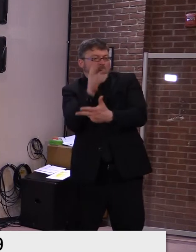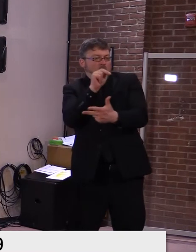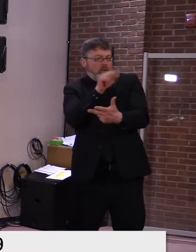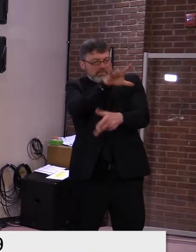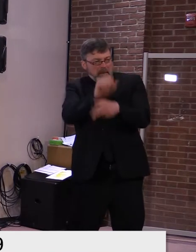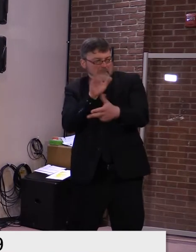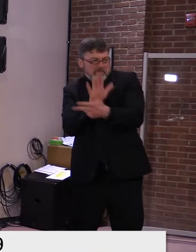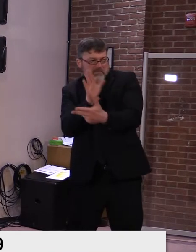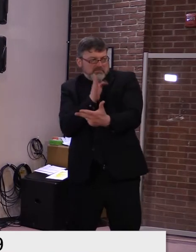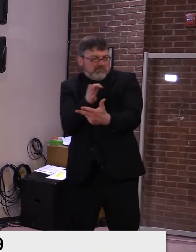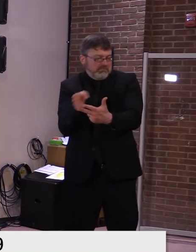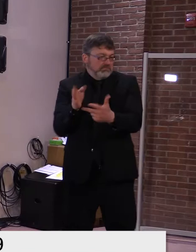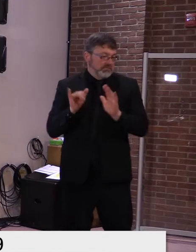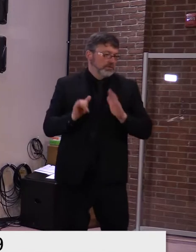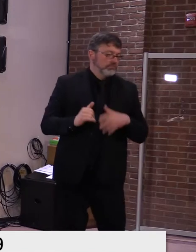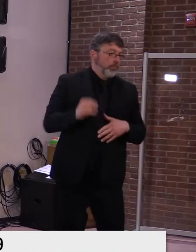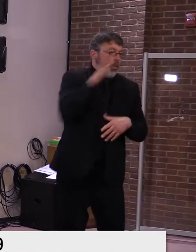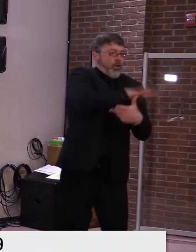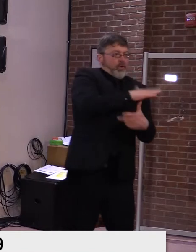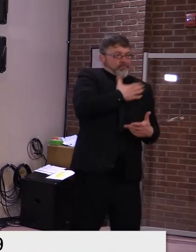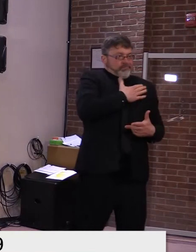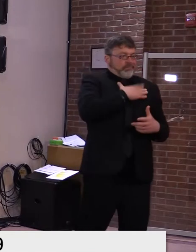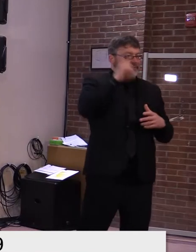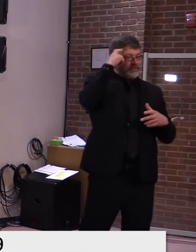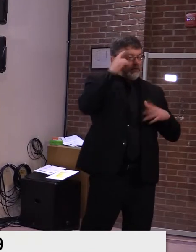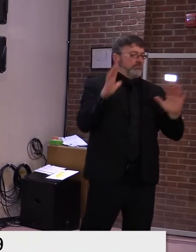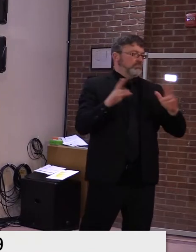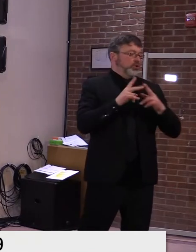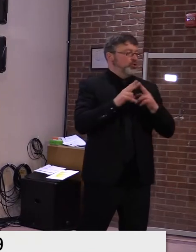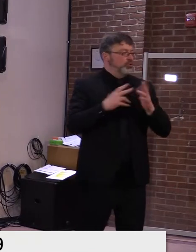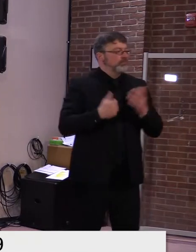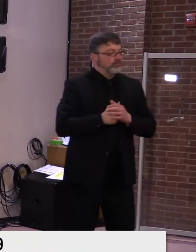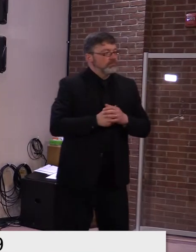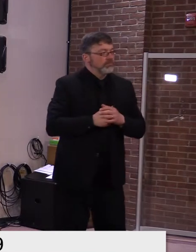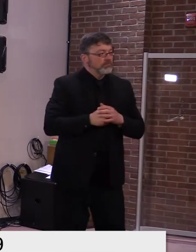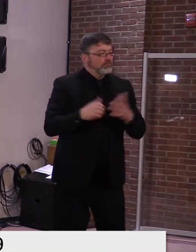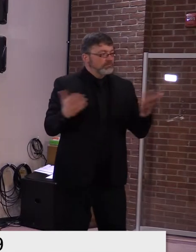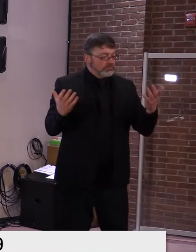healthvermont.gov/myvaccine. If you're unable to sign up online, you can call